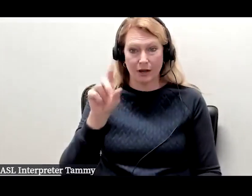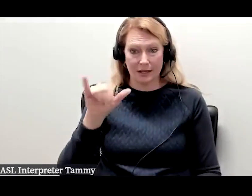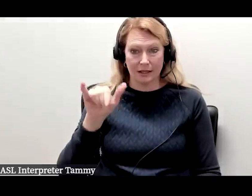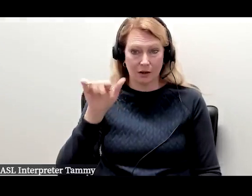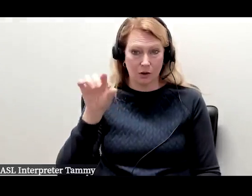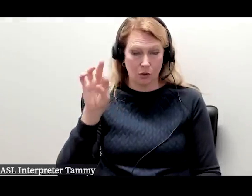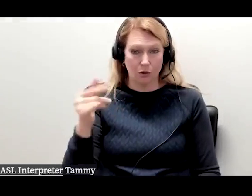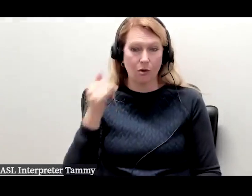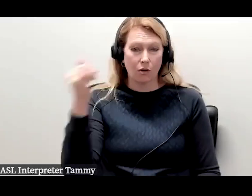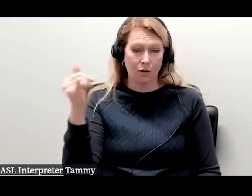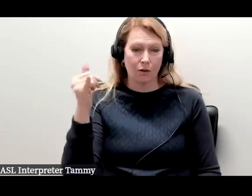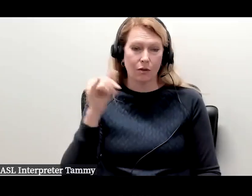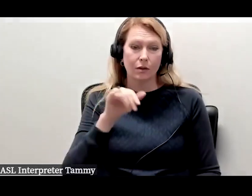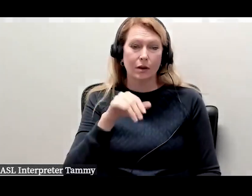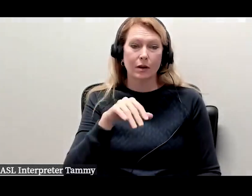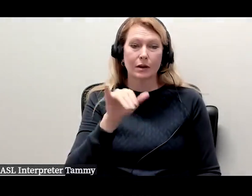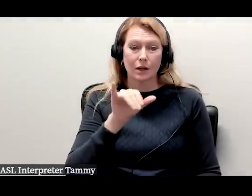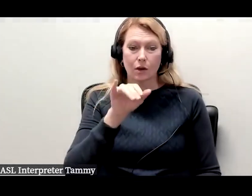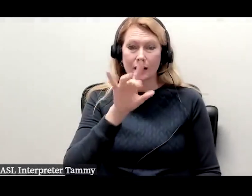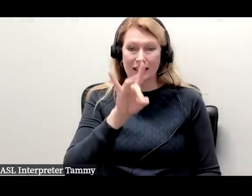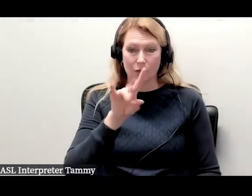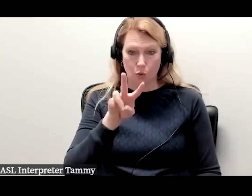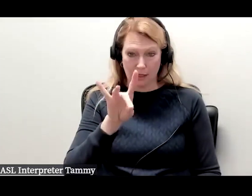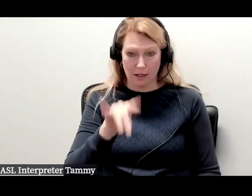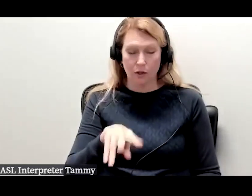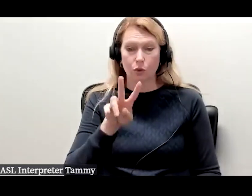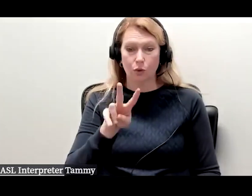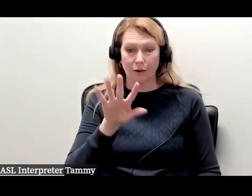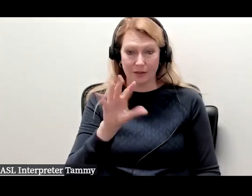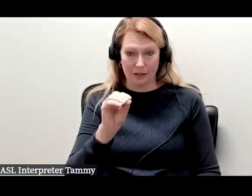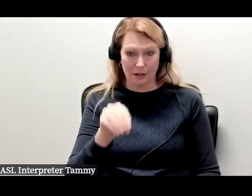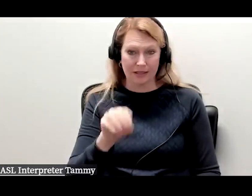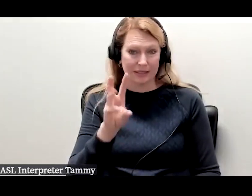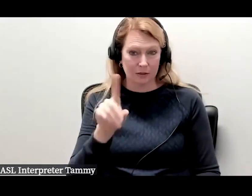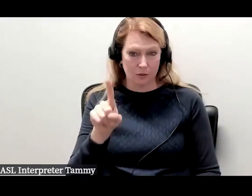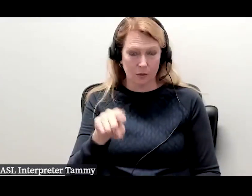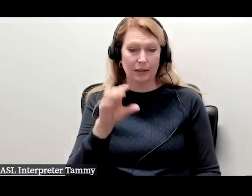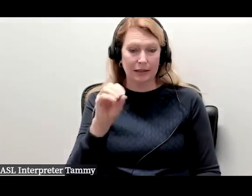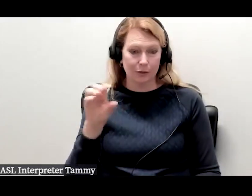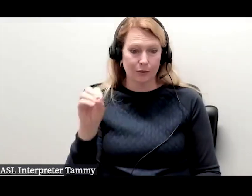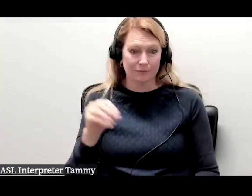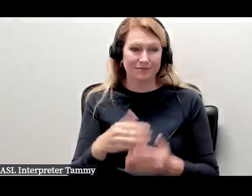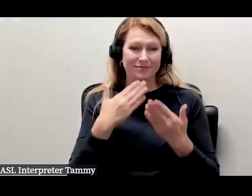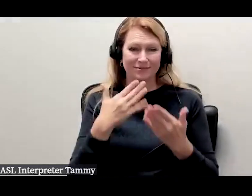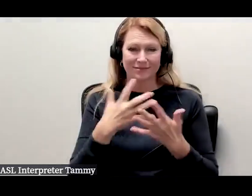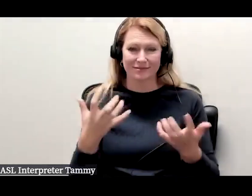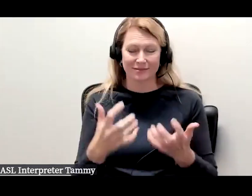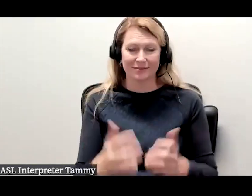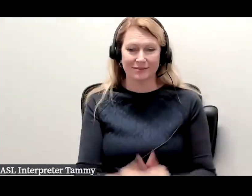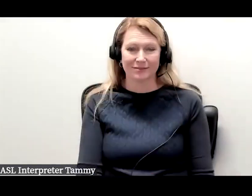call One Buncombe Call Center at 828-250-6100. Thank you so much.